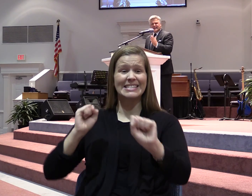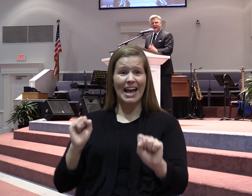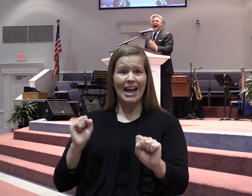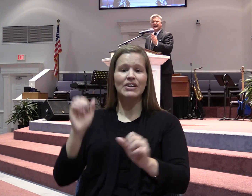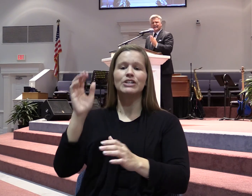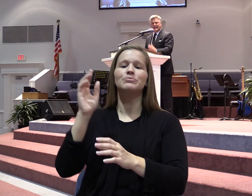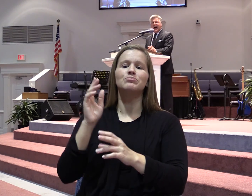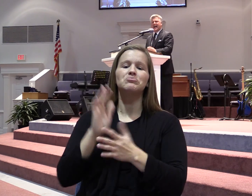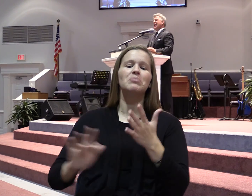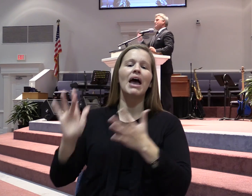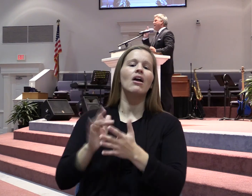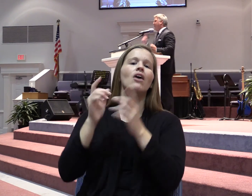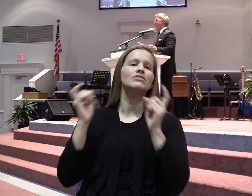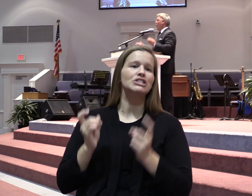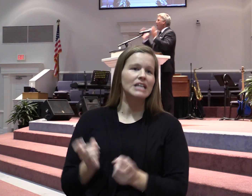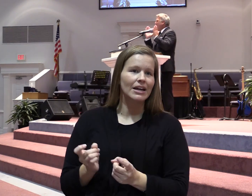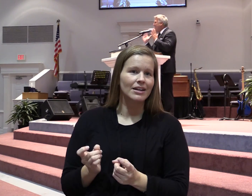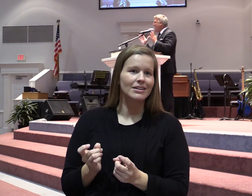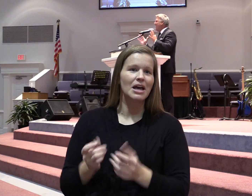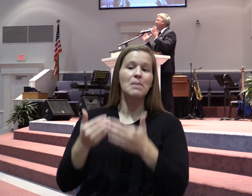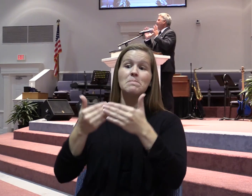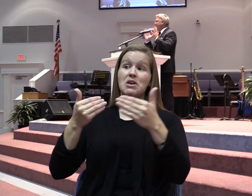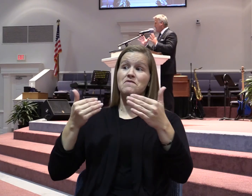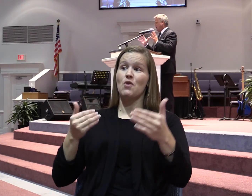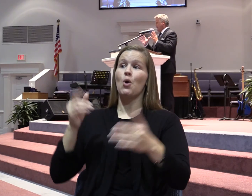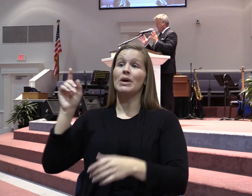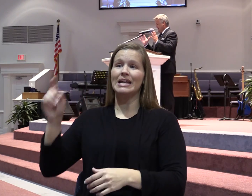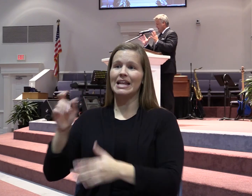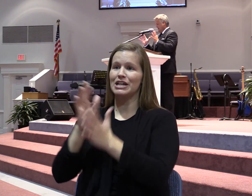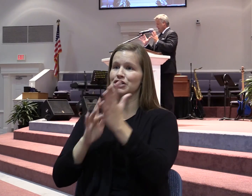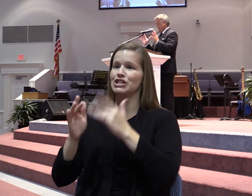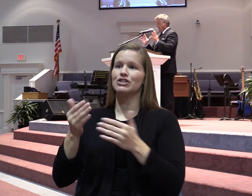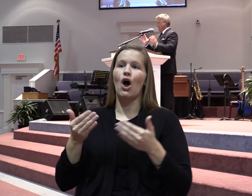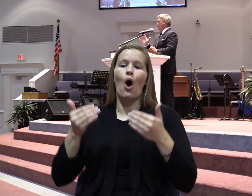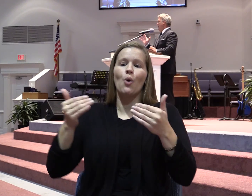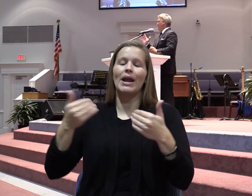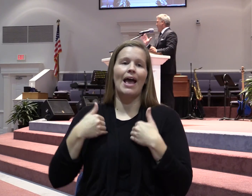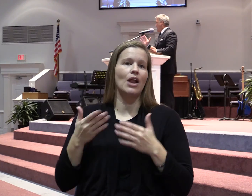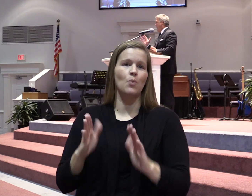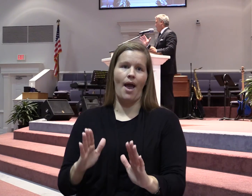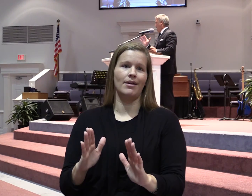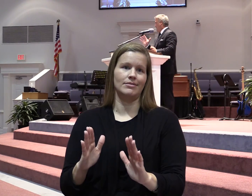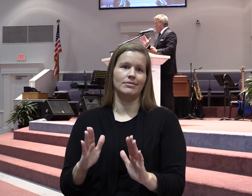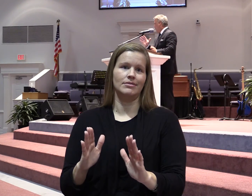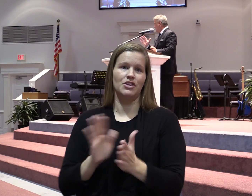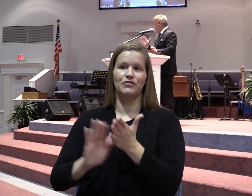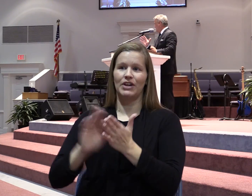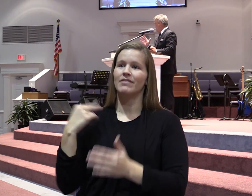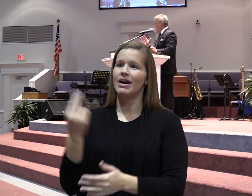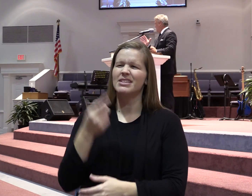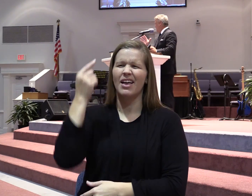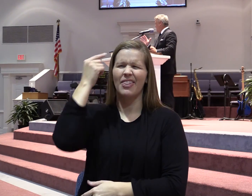his divine design before we needed redemption. Think about that for a